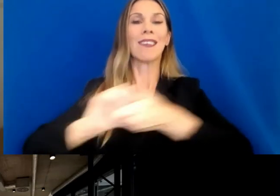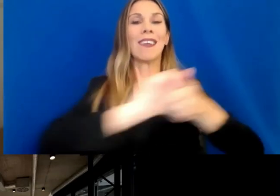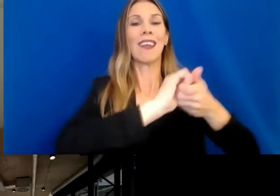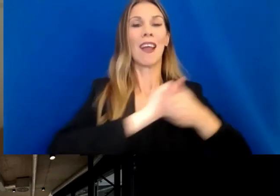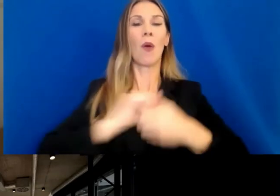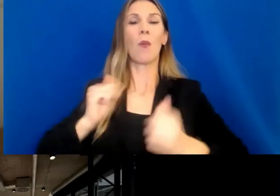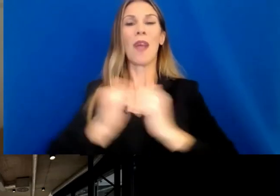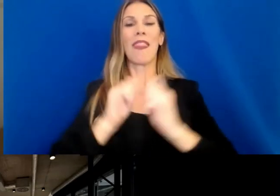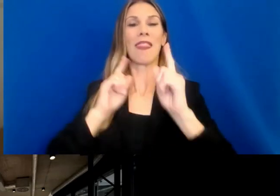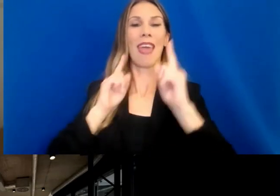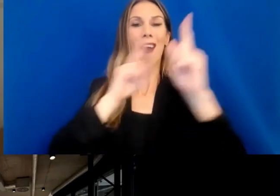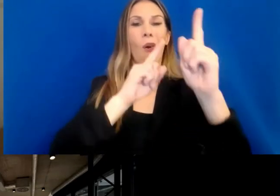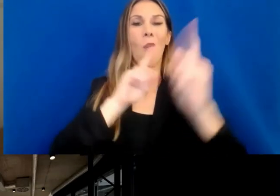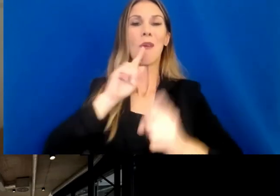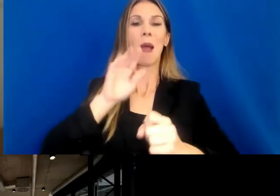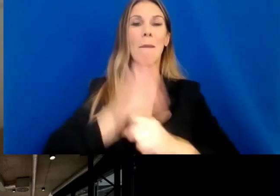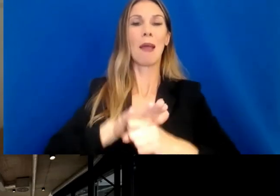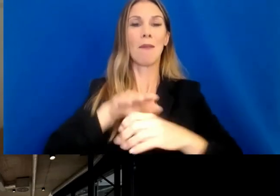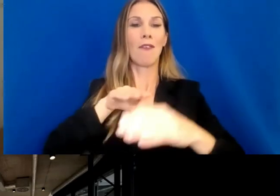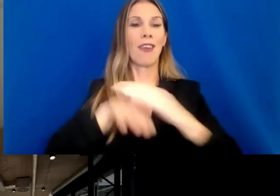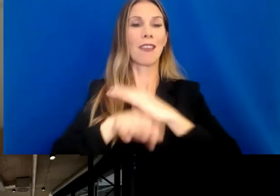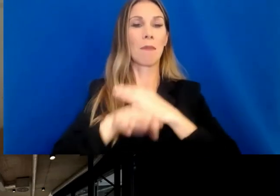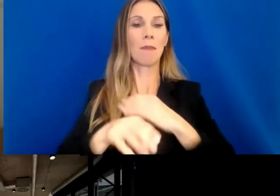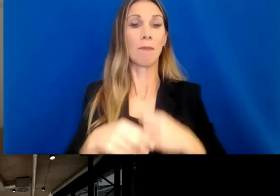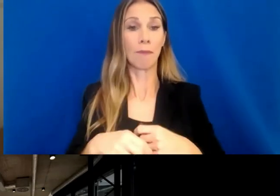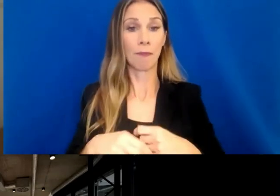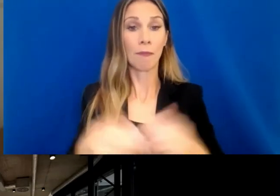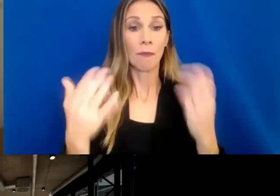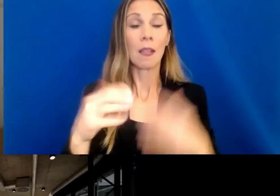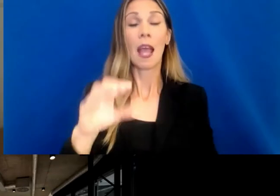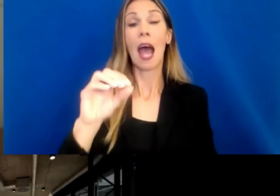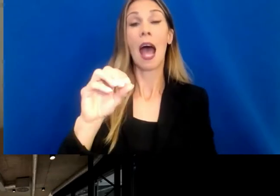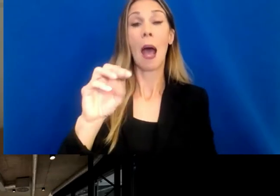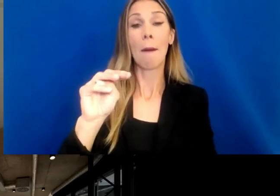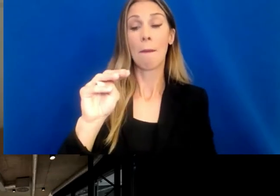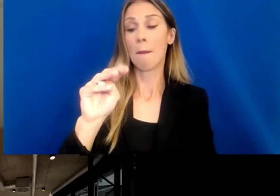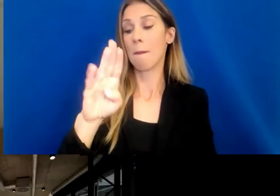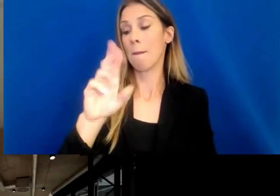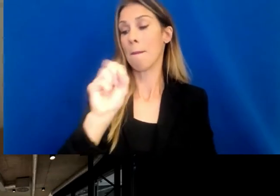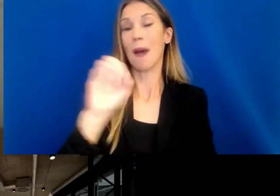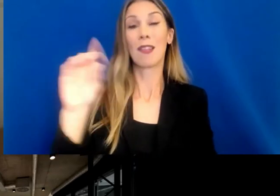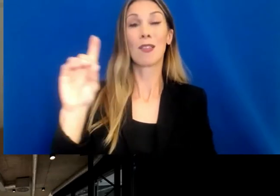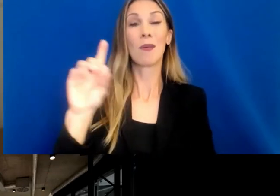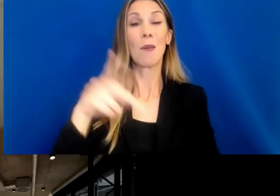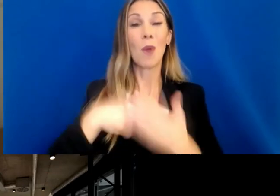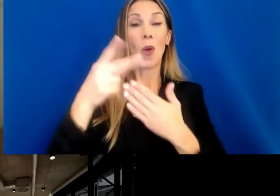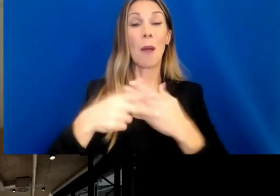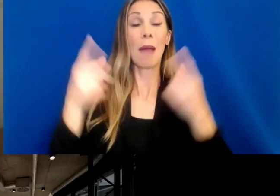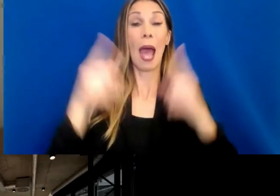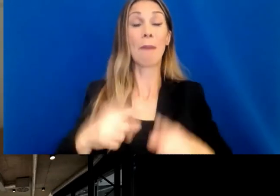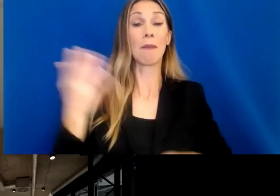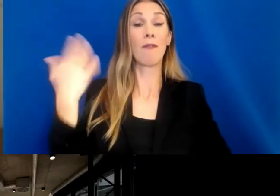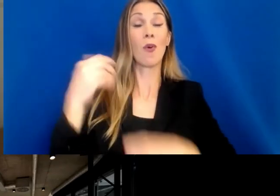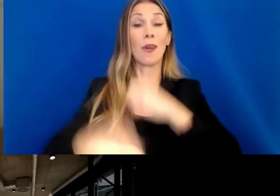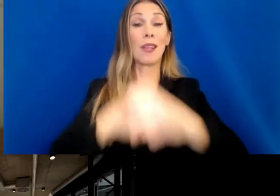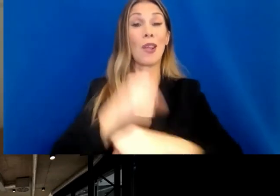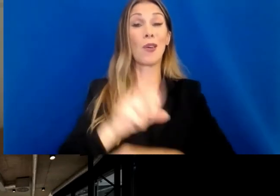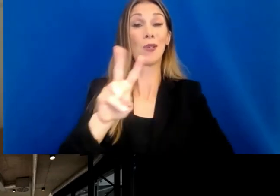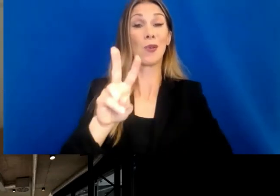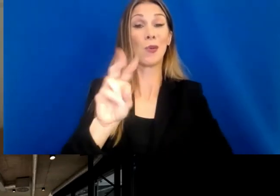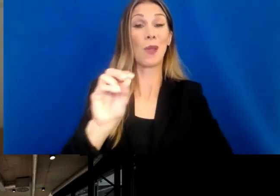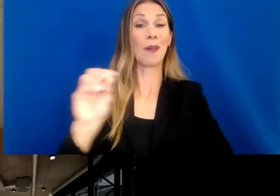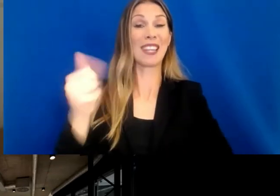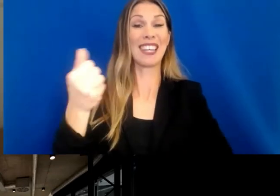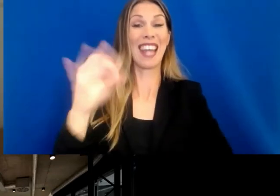agenda. AERA introduced an ombuds program in 2019. That will also be a